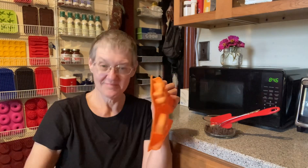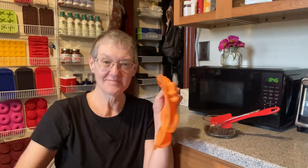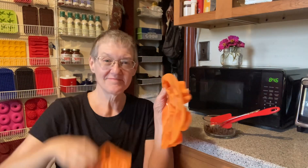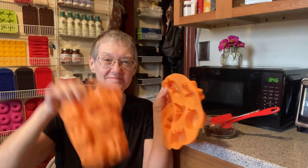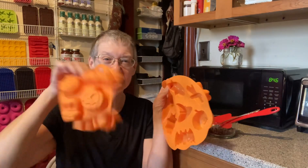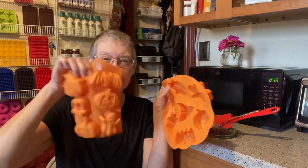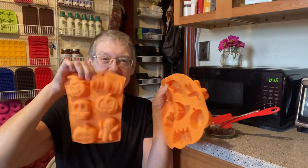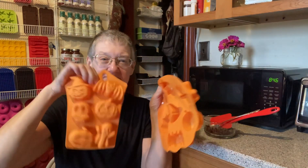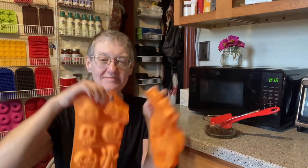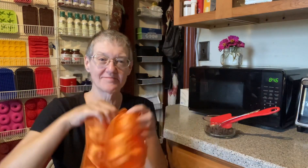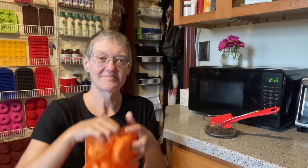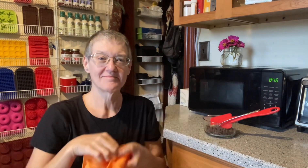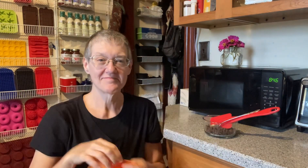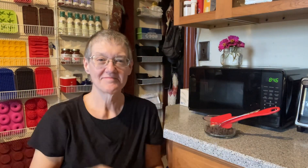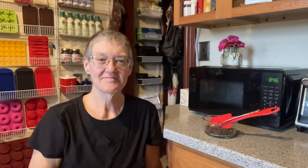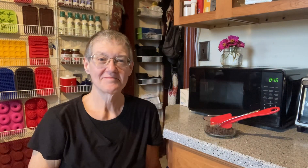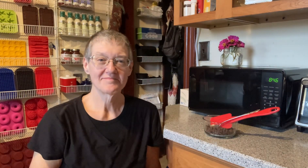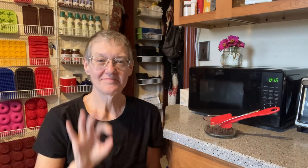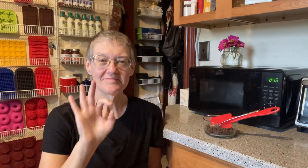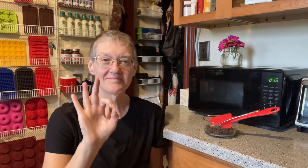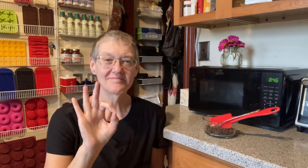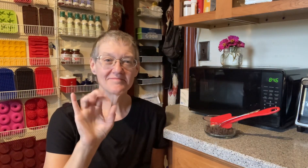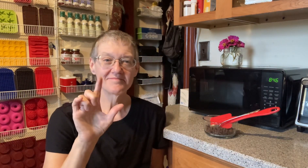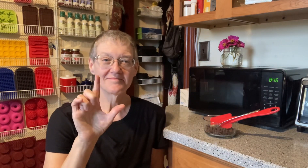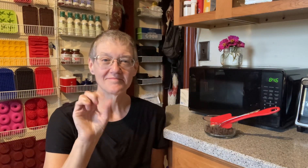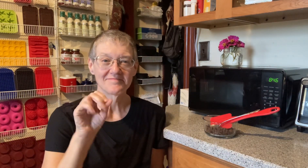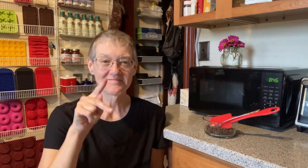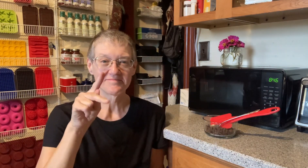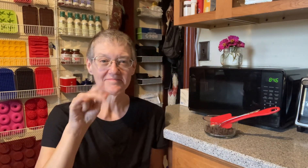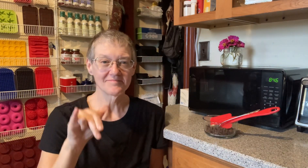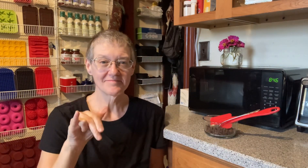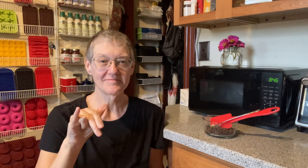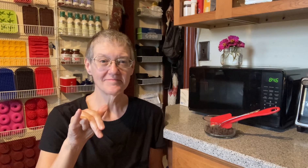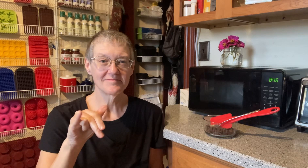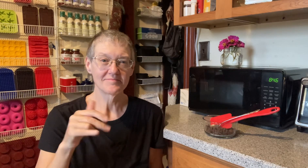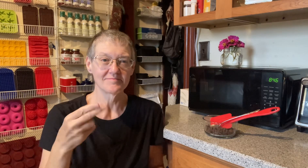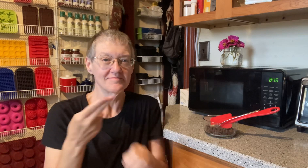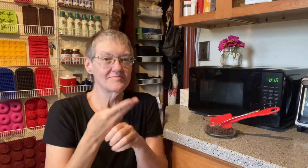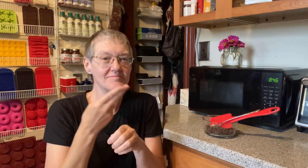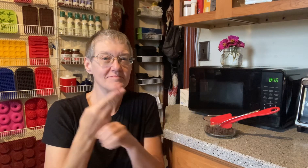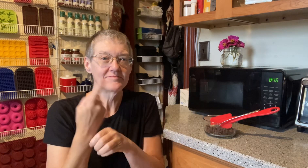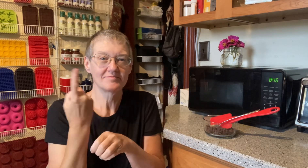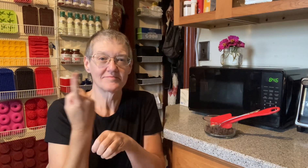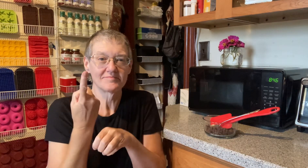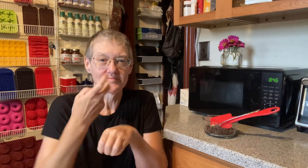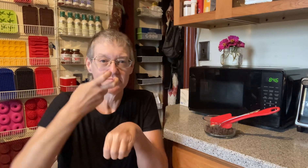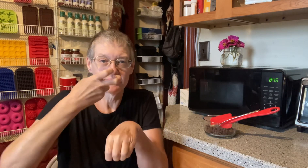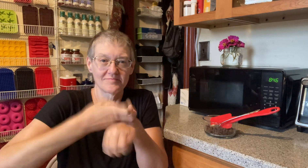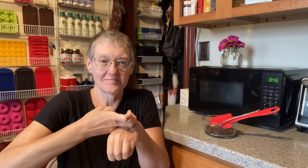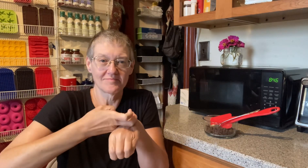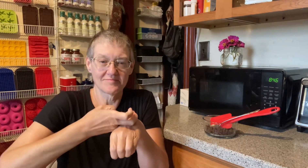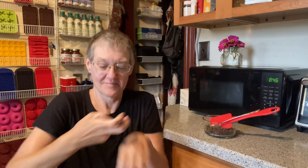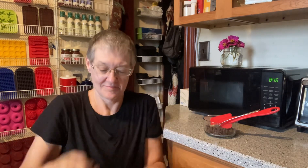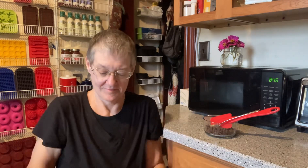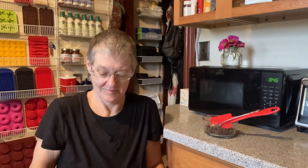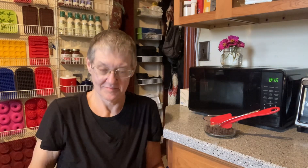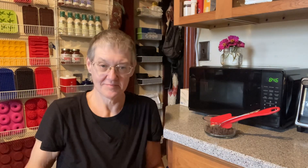Now these are really flimsy, so make sure you put them on something sturdy and flat, like a cookie